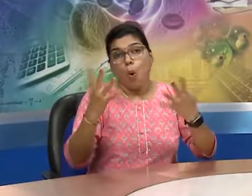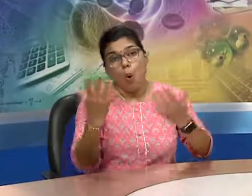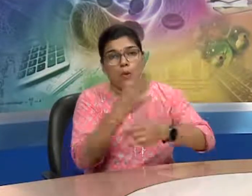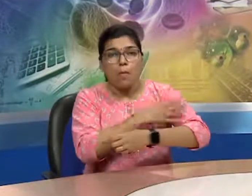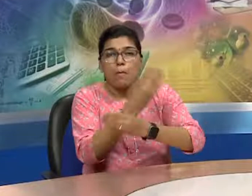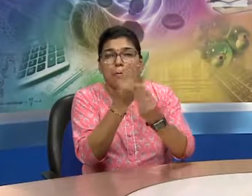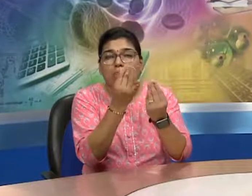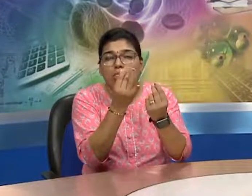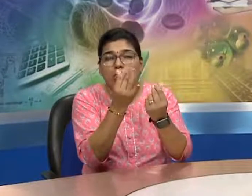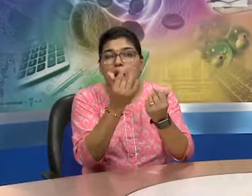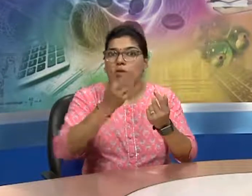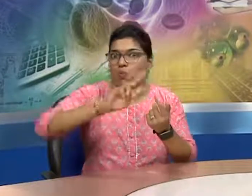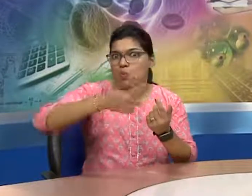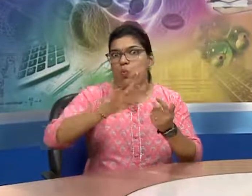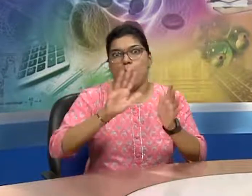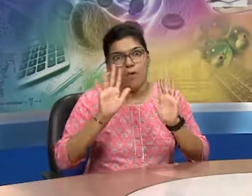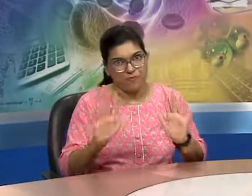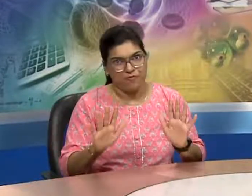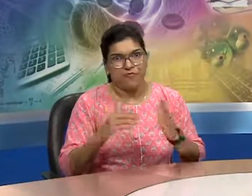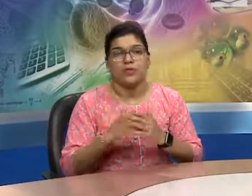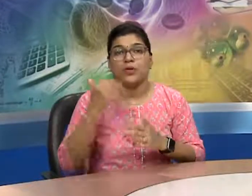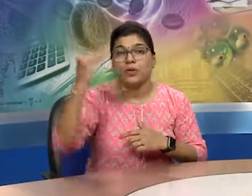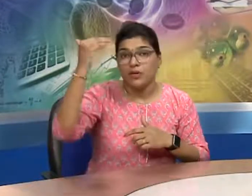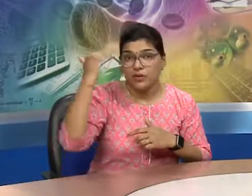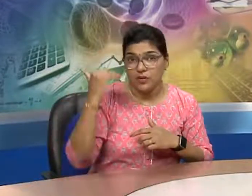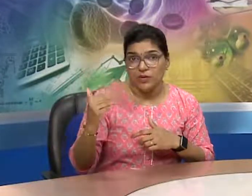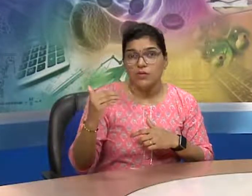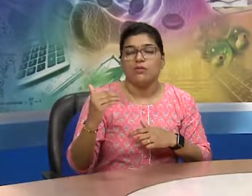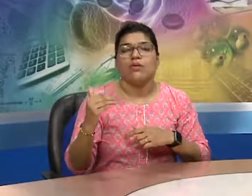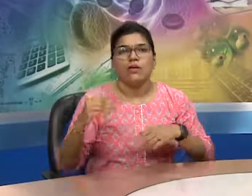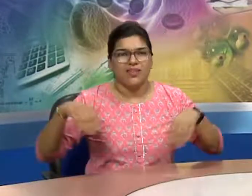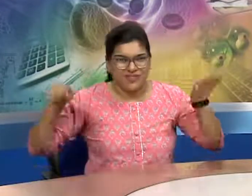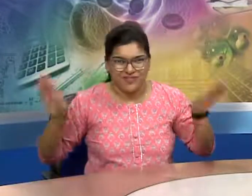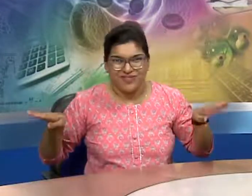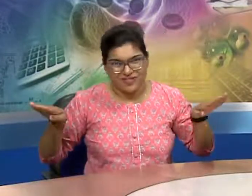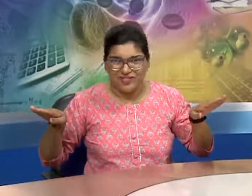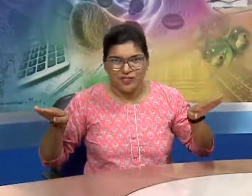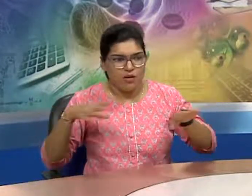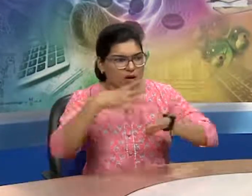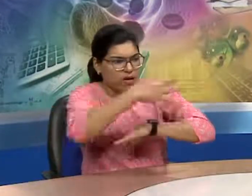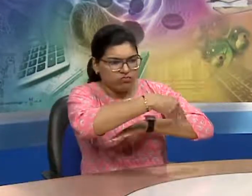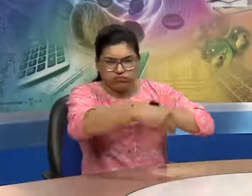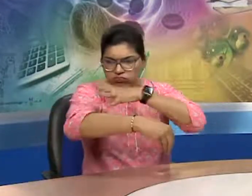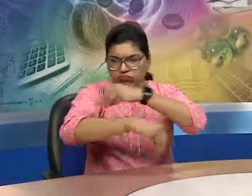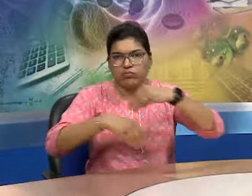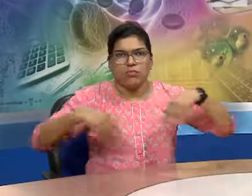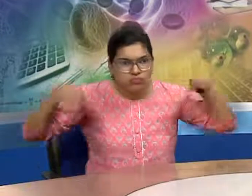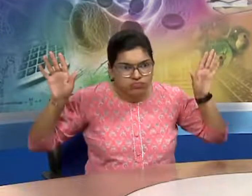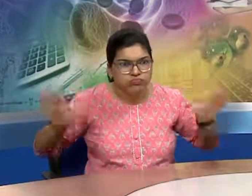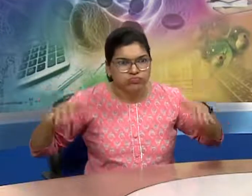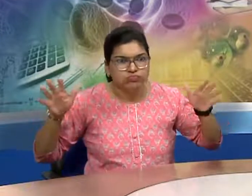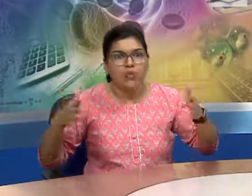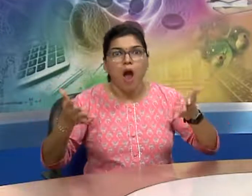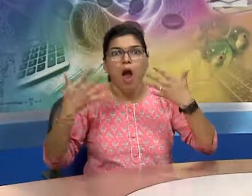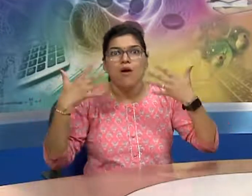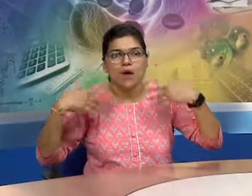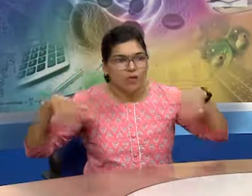thickness or thinness of the fur, and also the presence of feathers